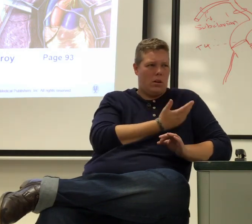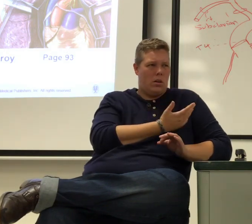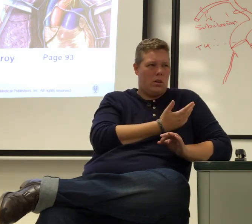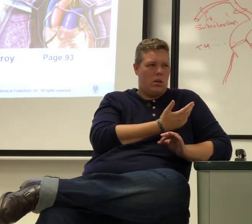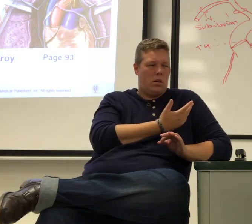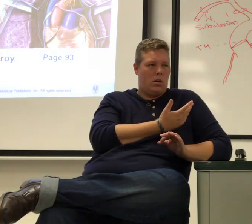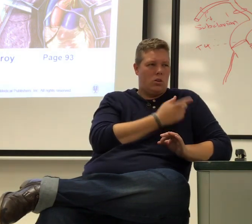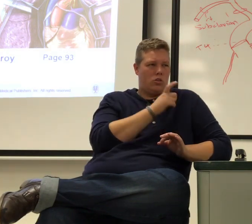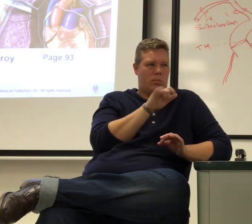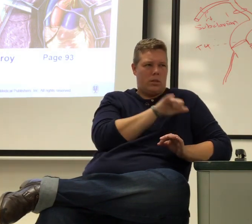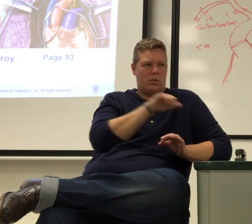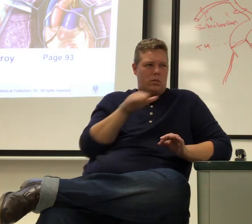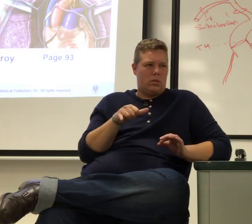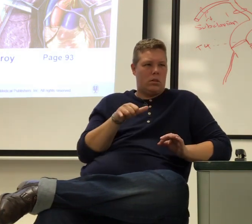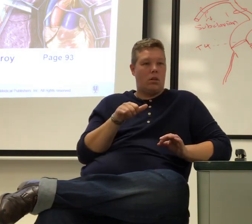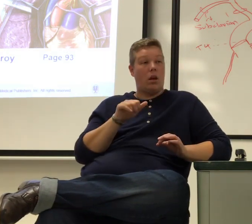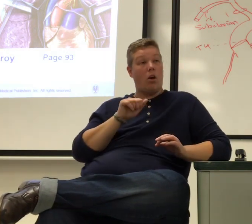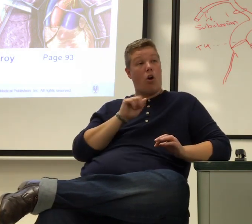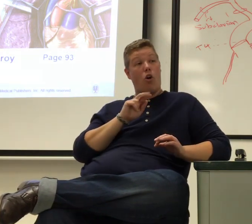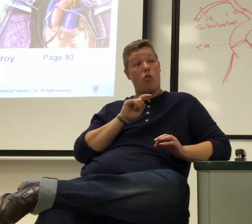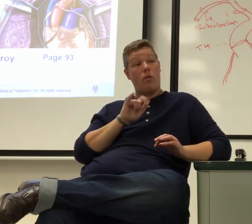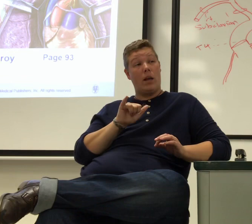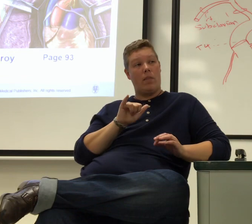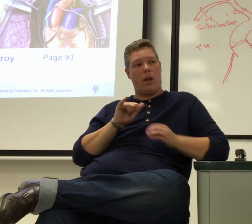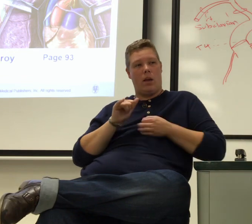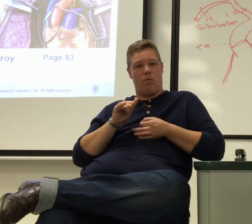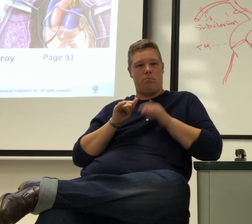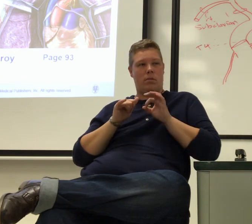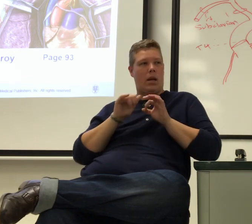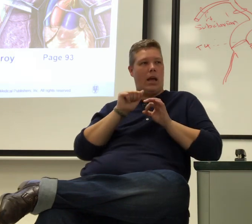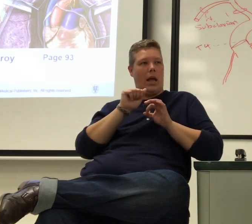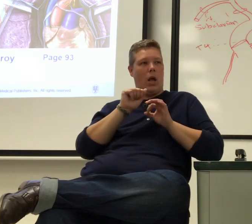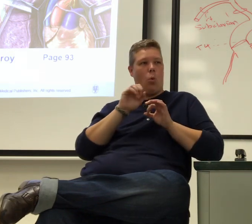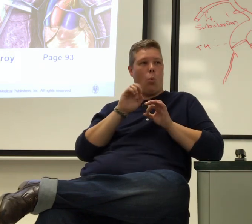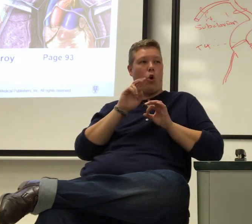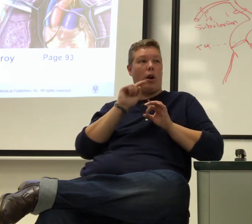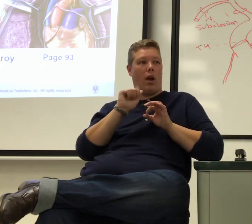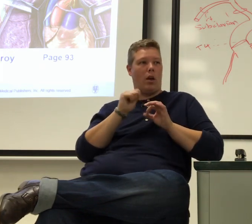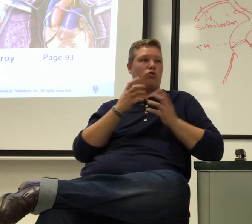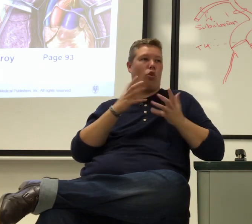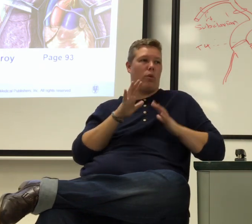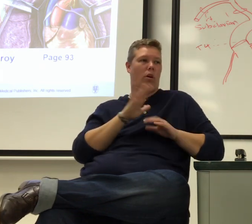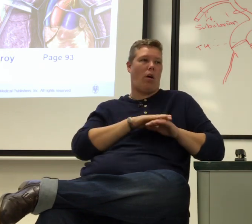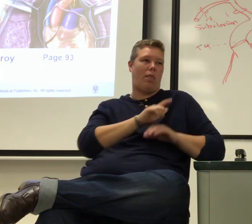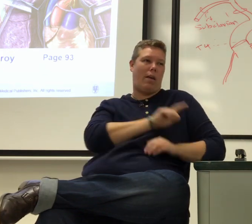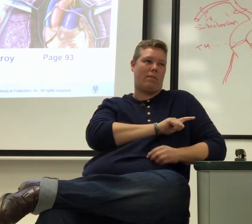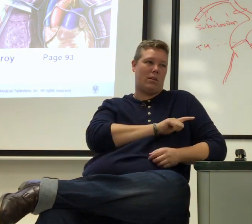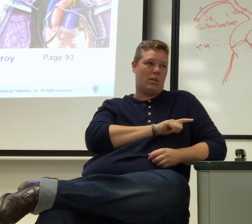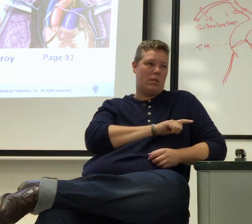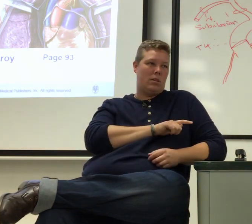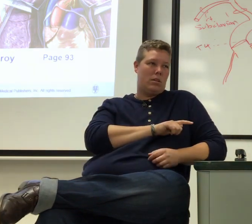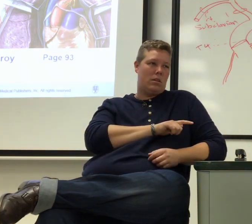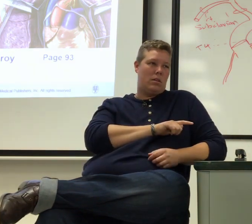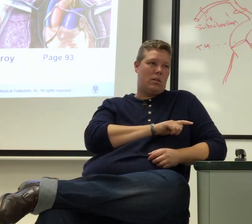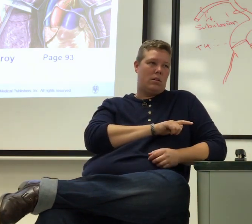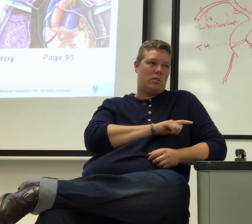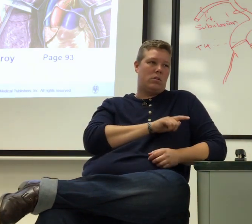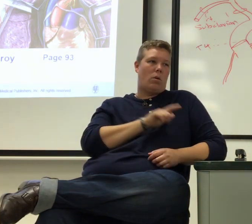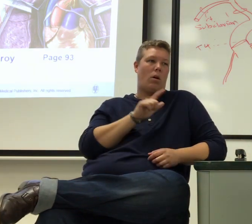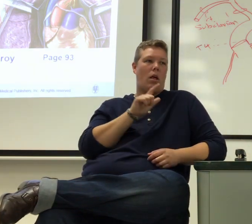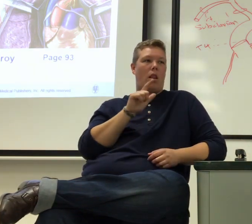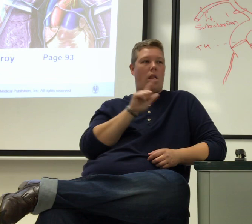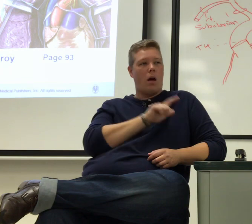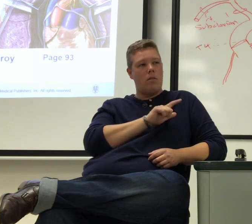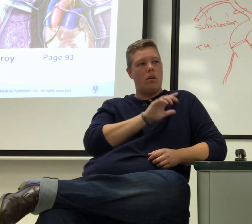The artery, the aorta, is already on the left side. So that's why left common carotid,